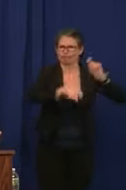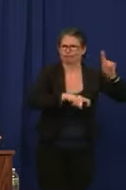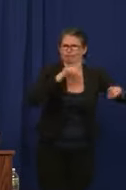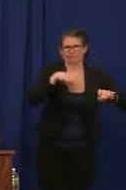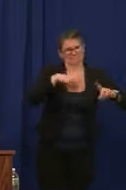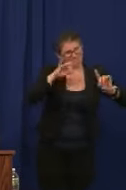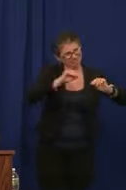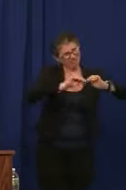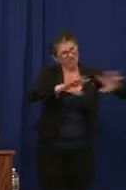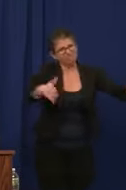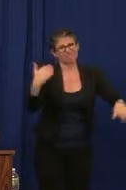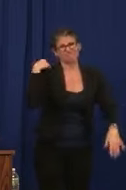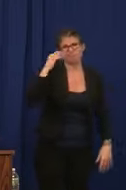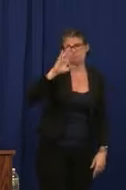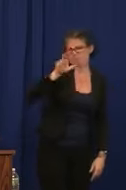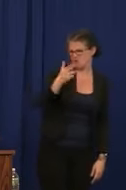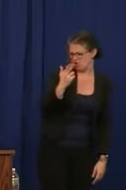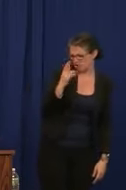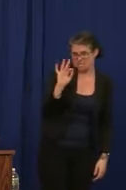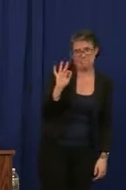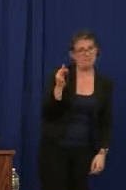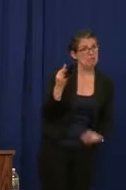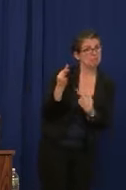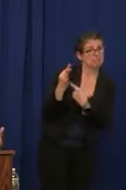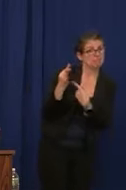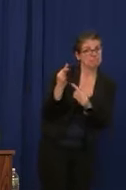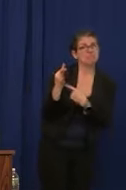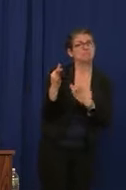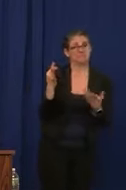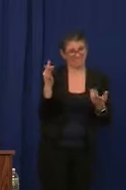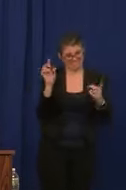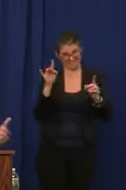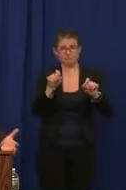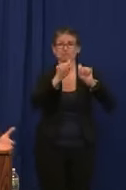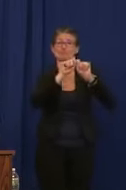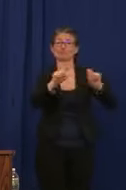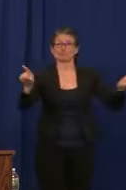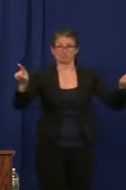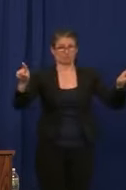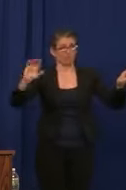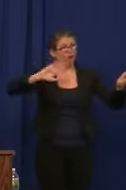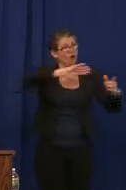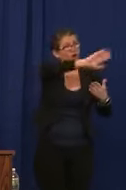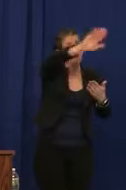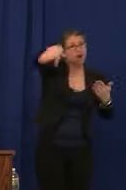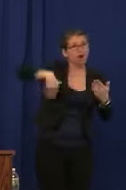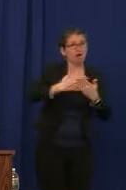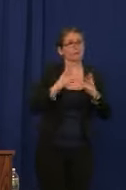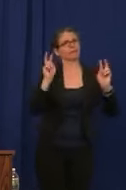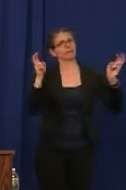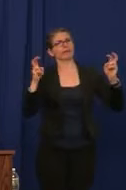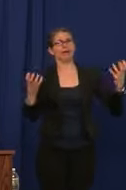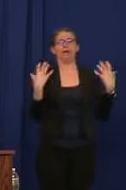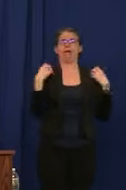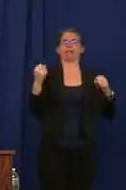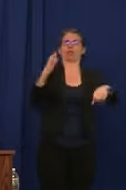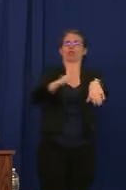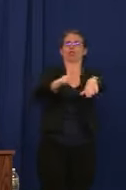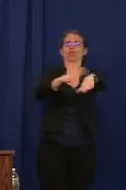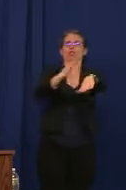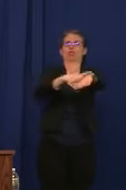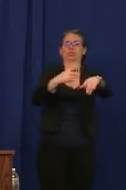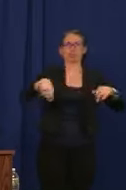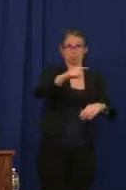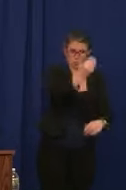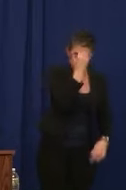March 9th was our first such notice, and even informally in the weeks even before that. So Don, we're certainly concerned about